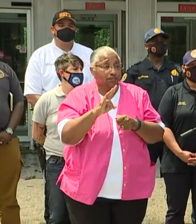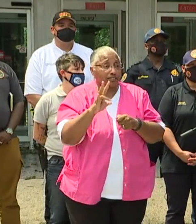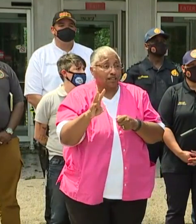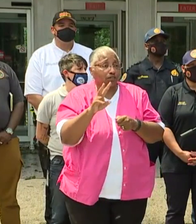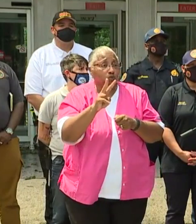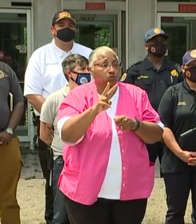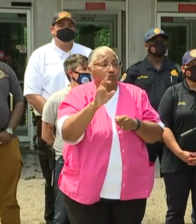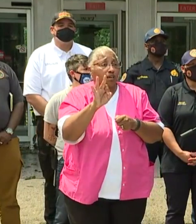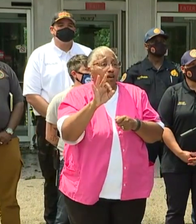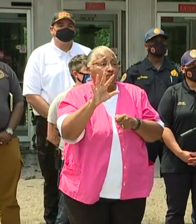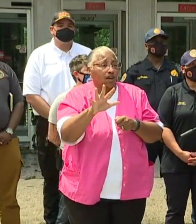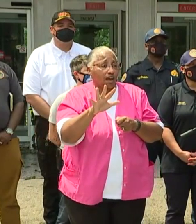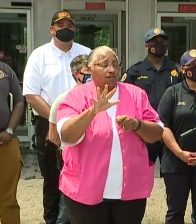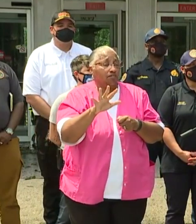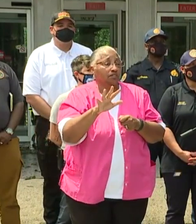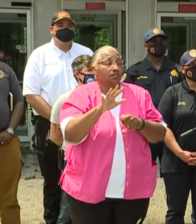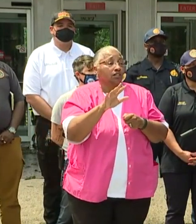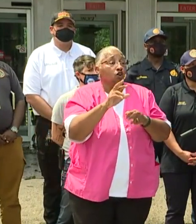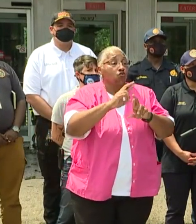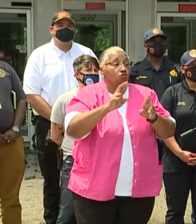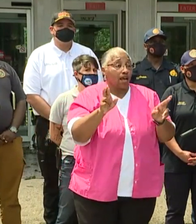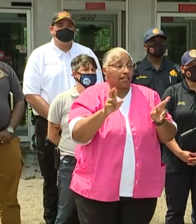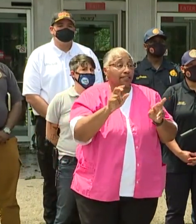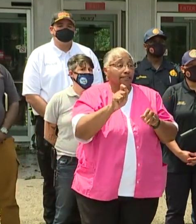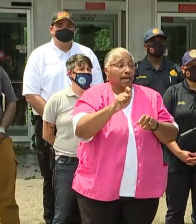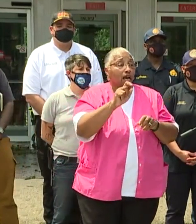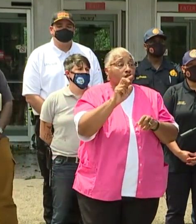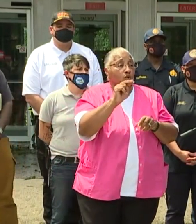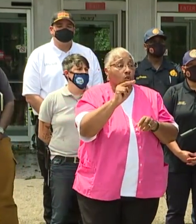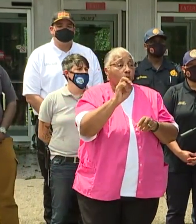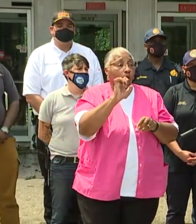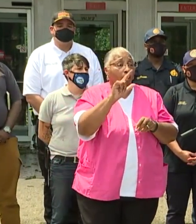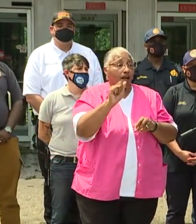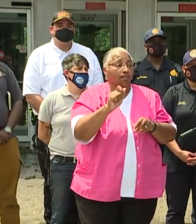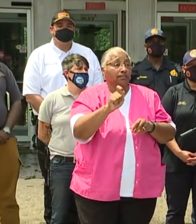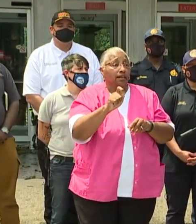at NOLA READY, and I'll say it one more time, ready.nola.gov and